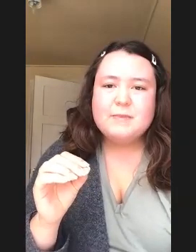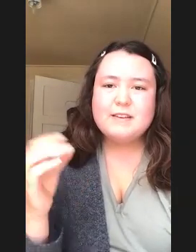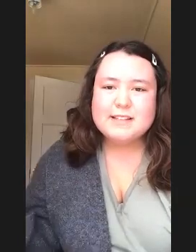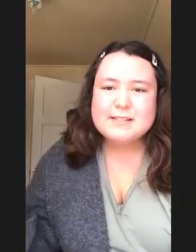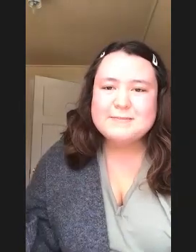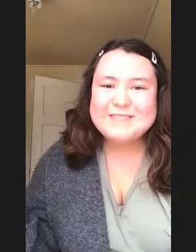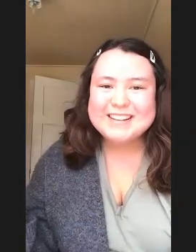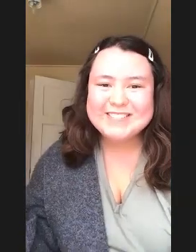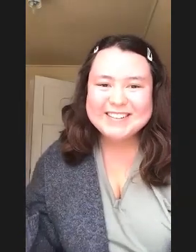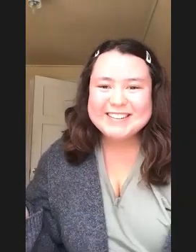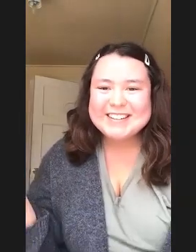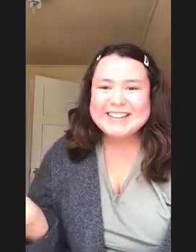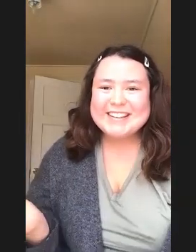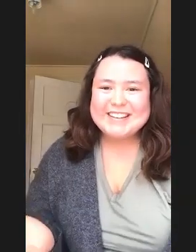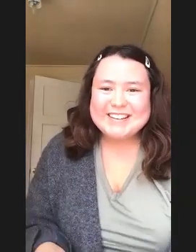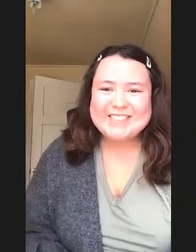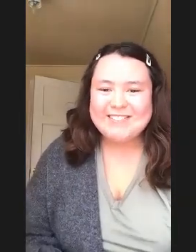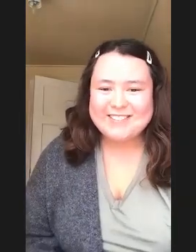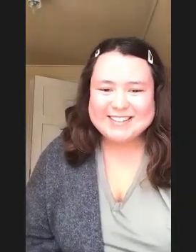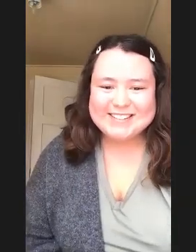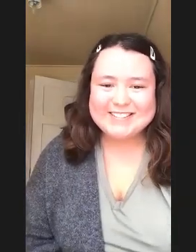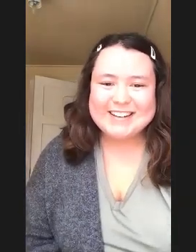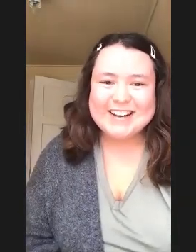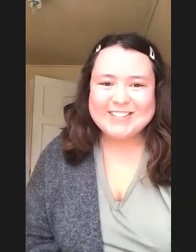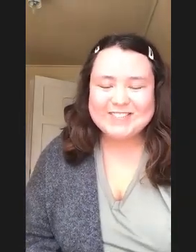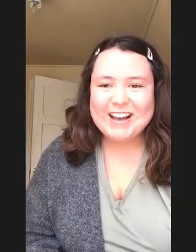if that's possible, if anyone wants to,